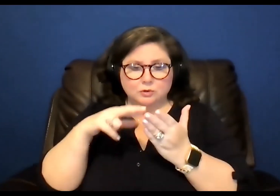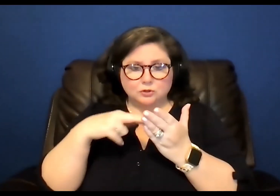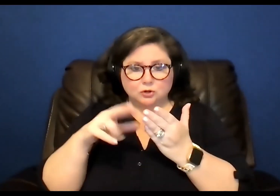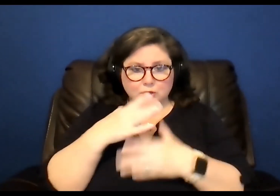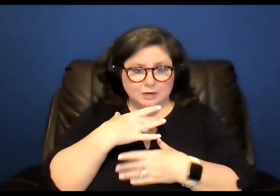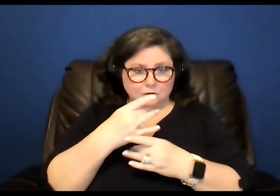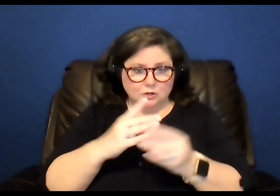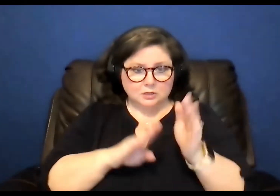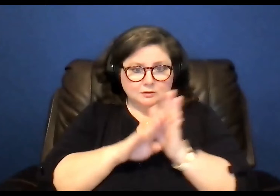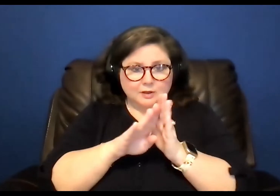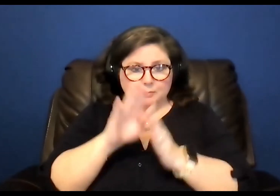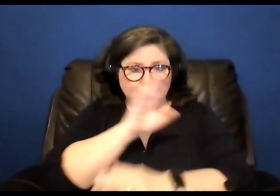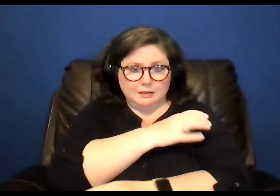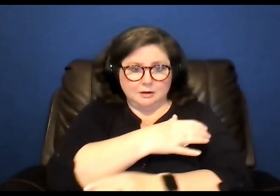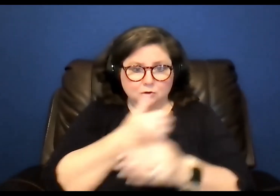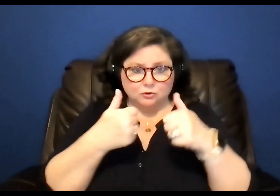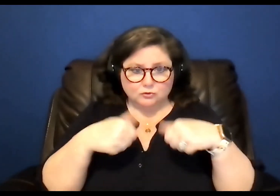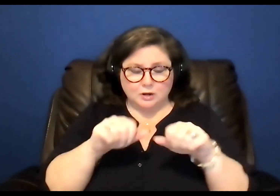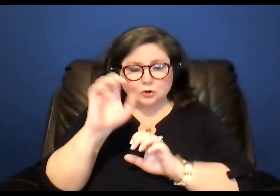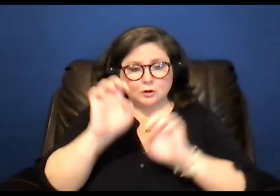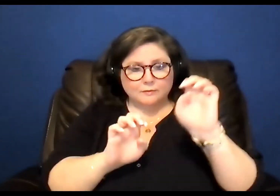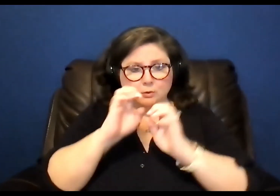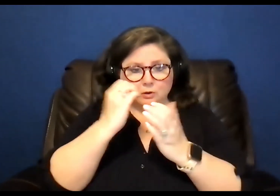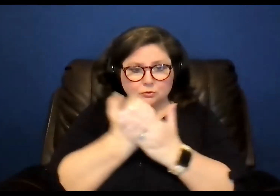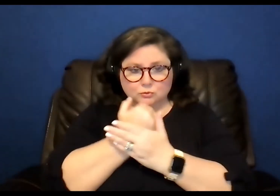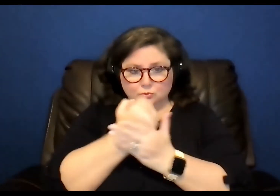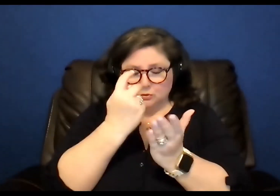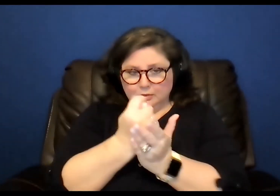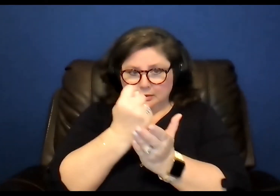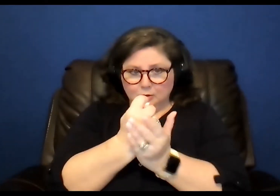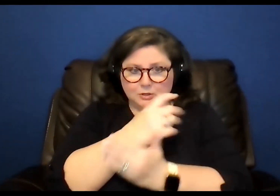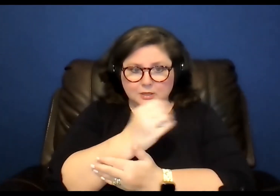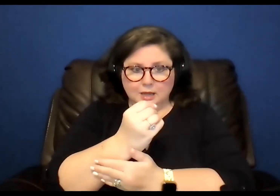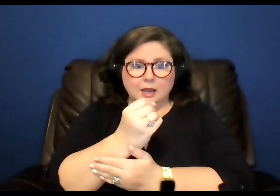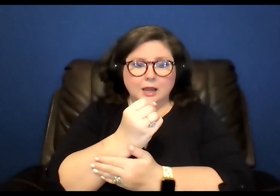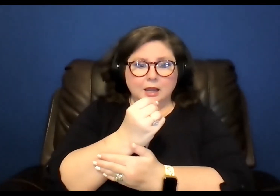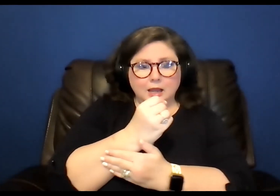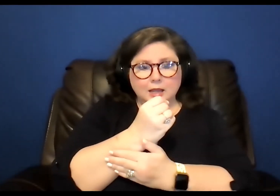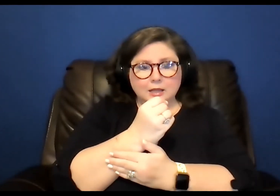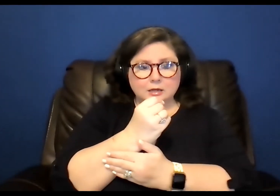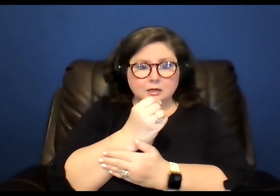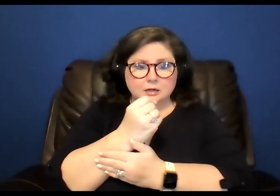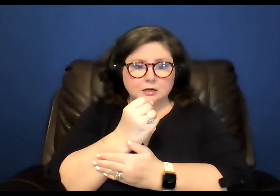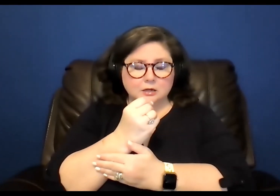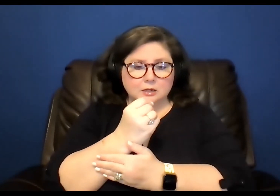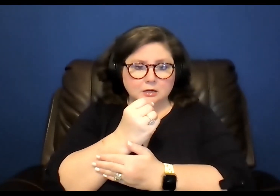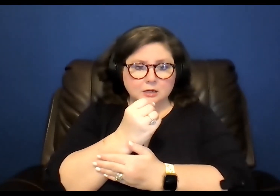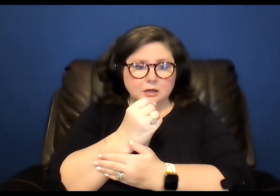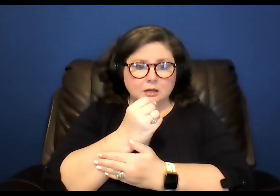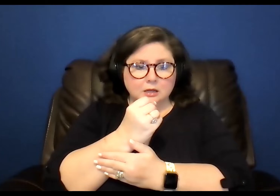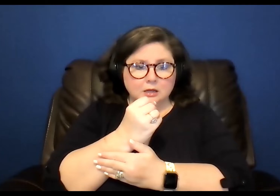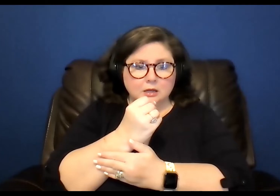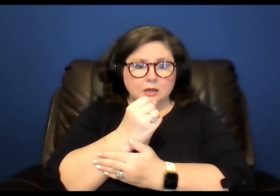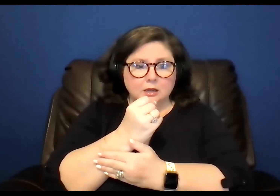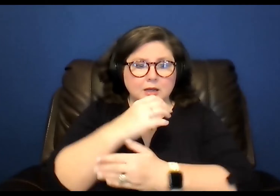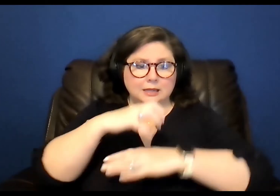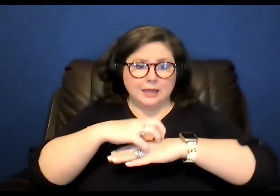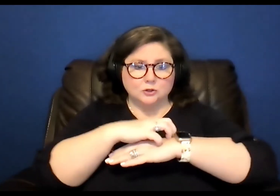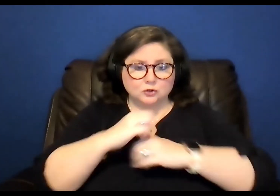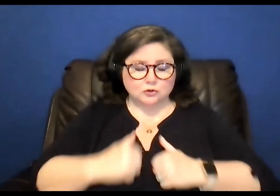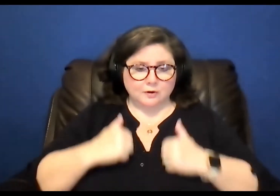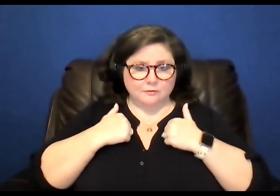developing clinical trials to evaluate new therapies in genitourinary oncology and cancer survivorship